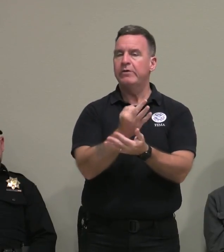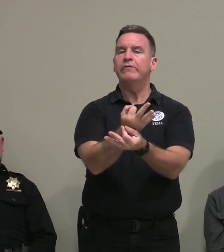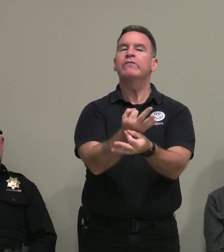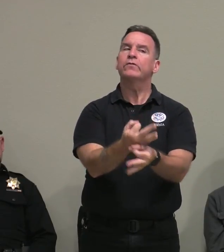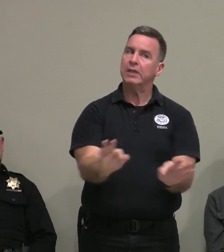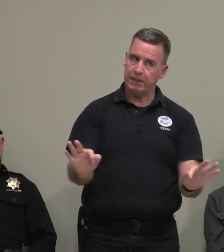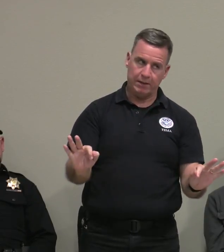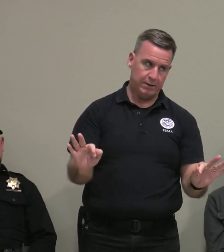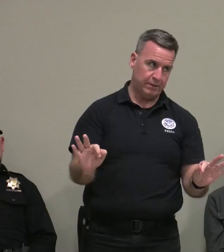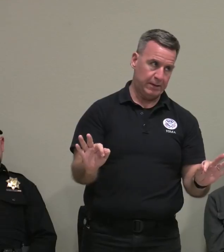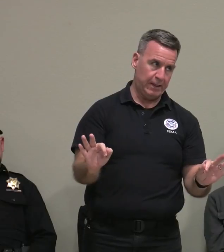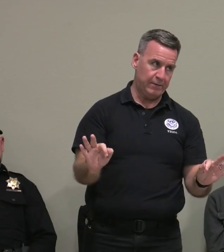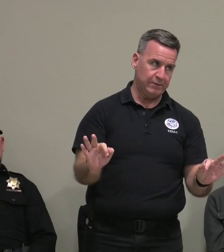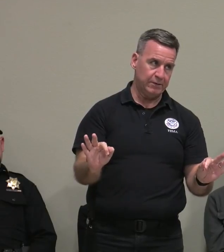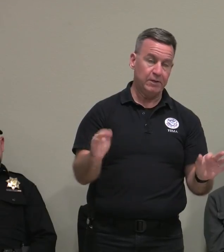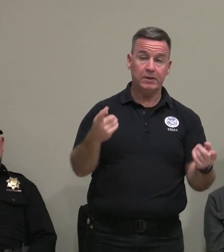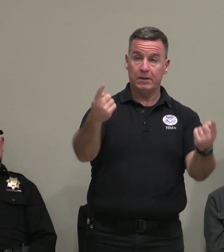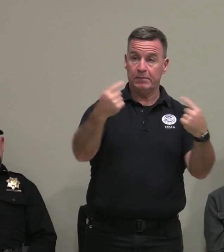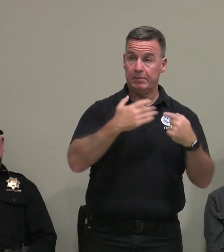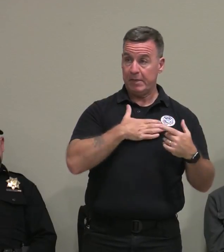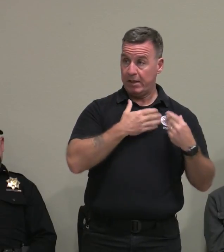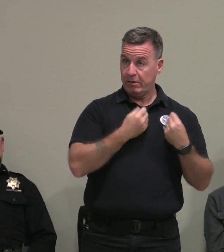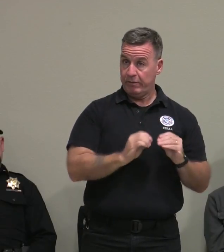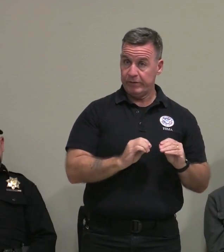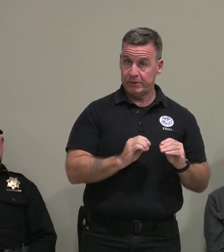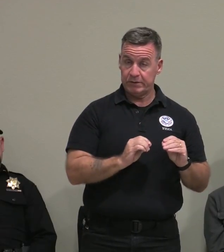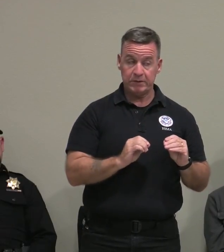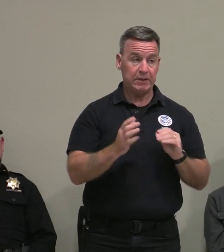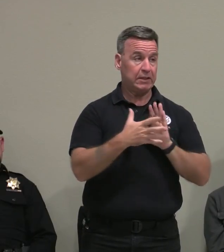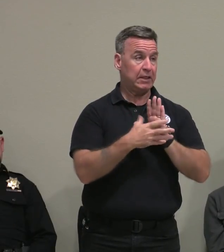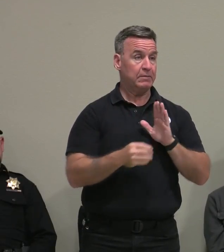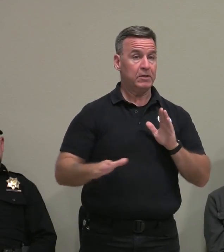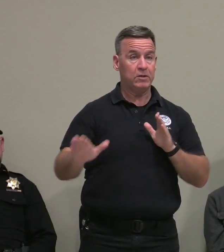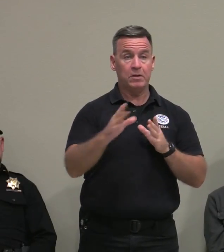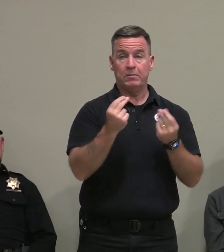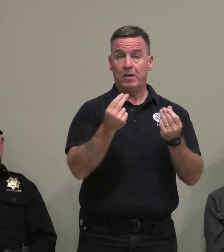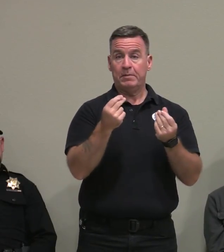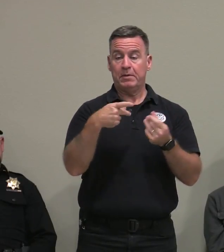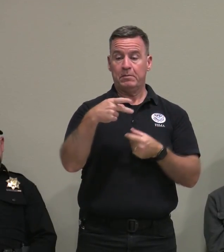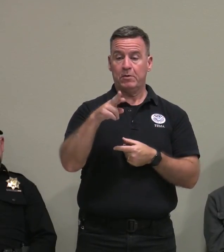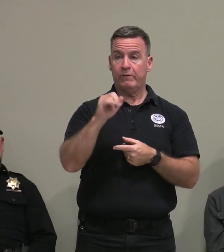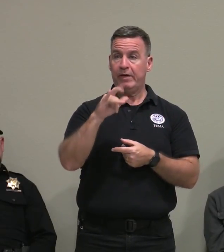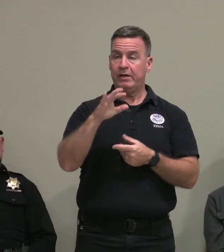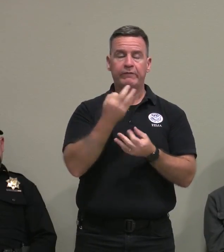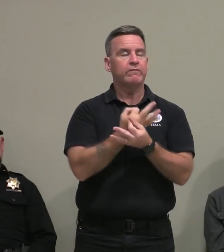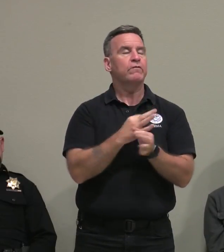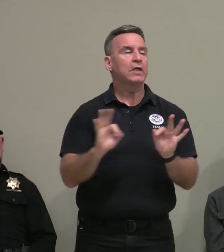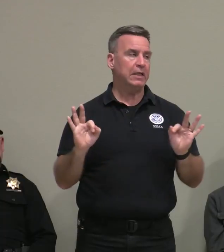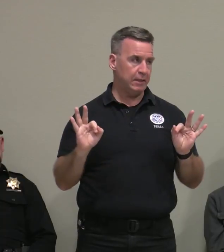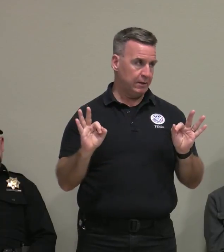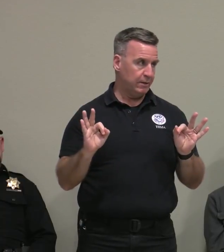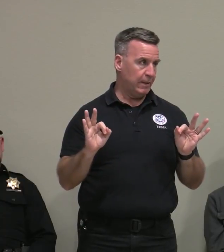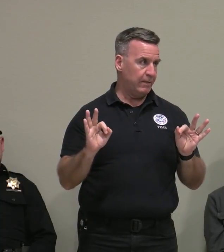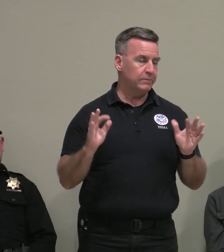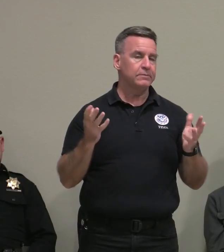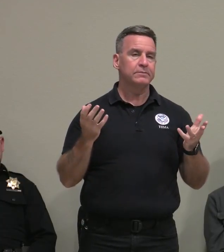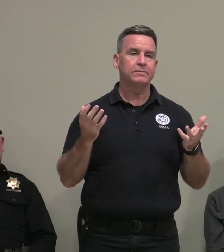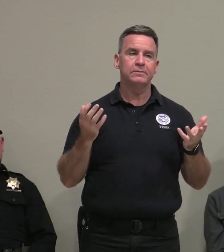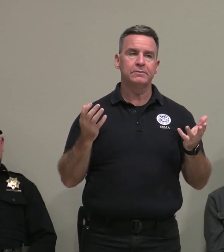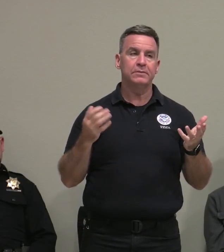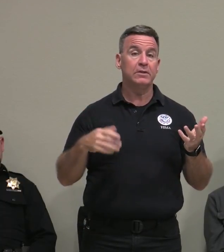free of charge. You can come into my office and get a copy of your property profile free of charge. So